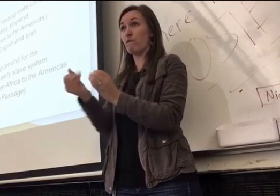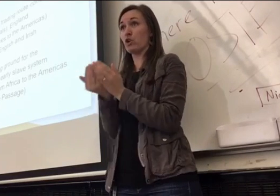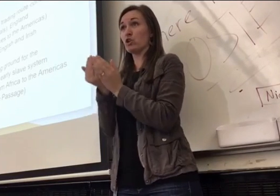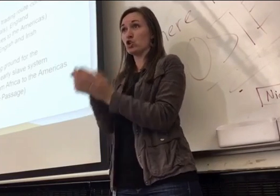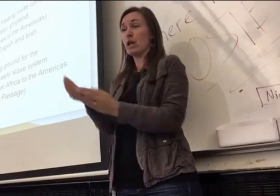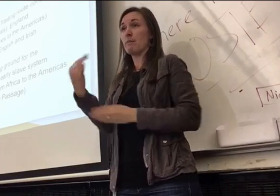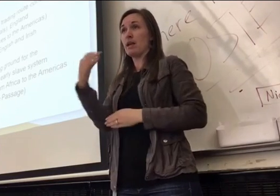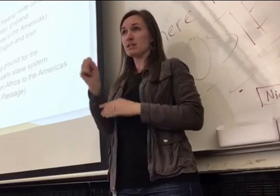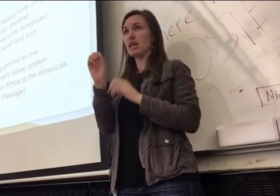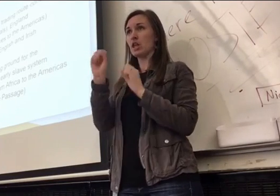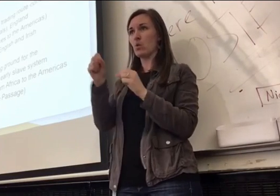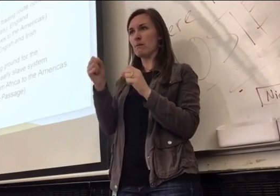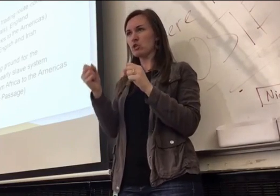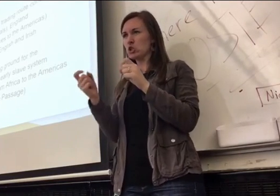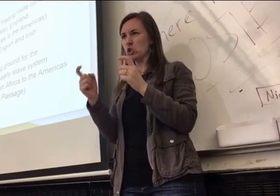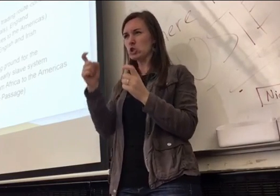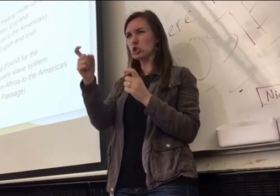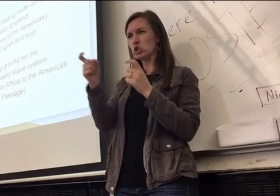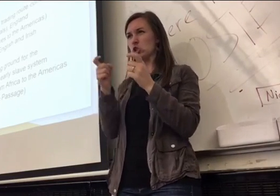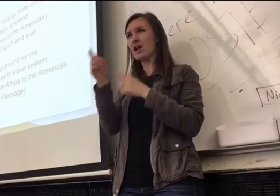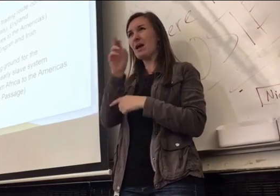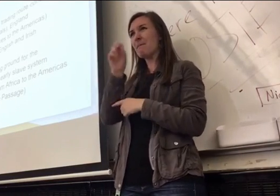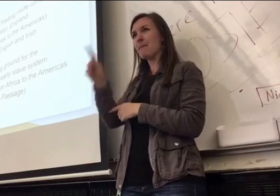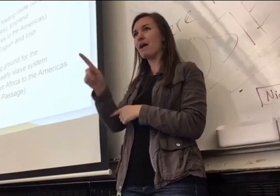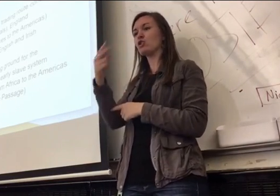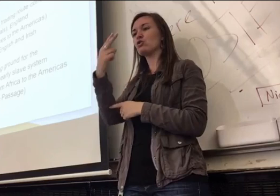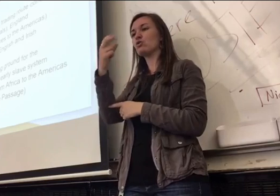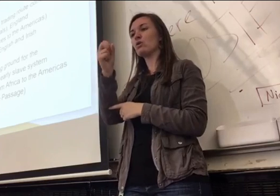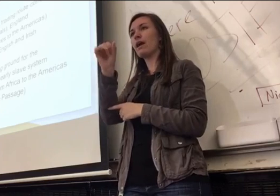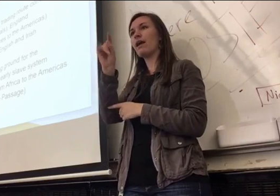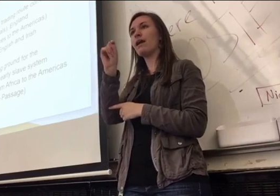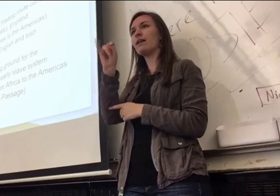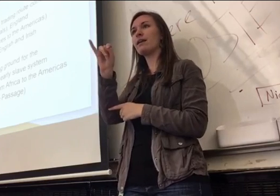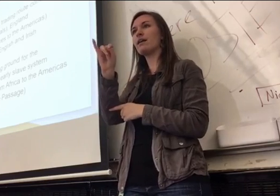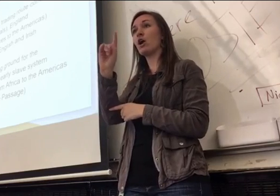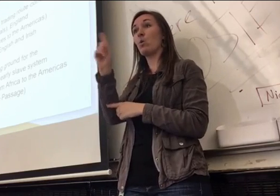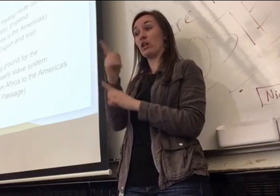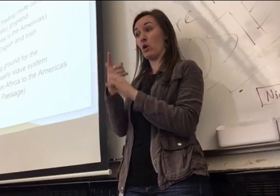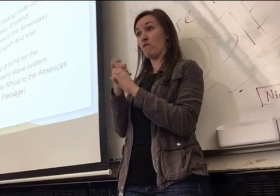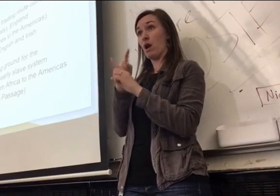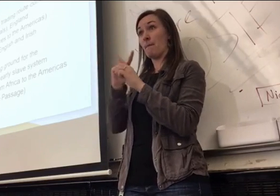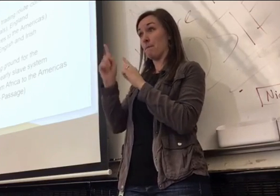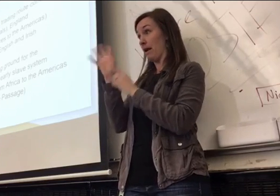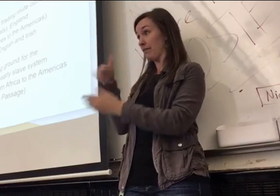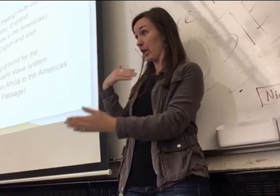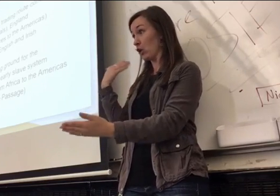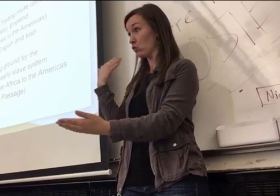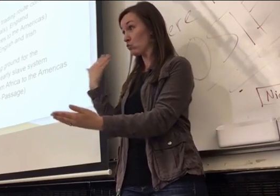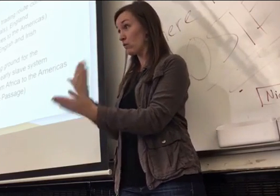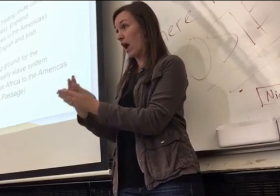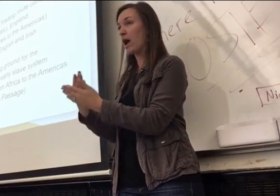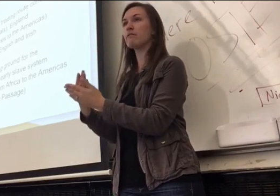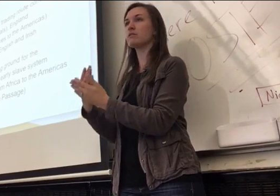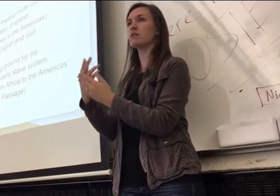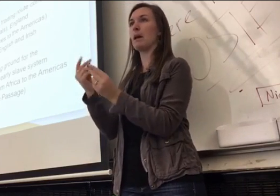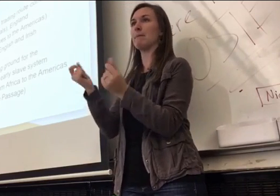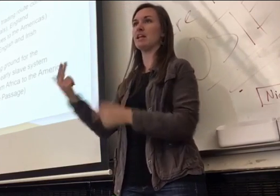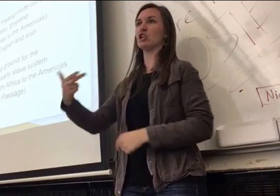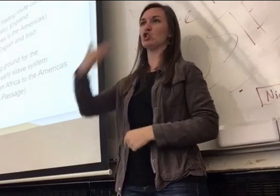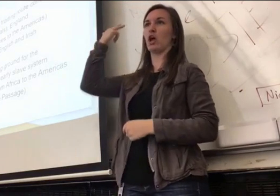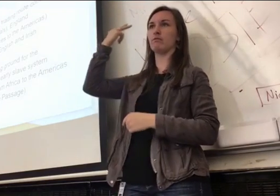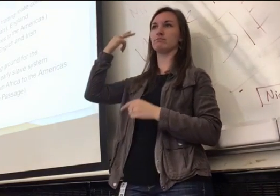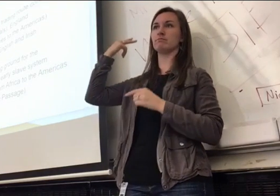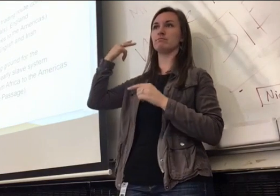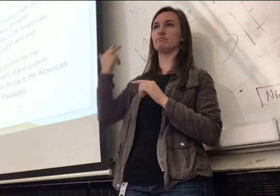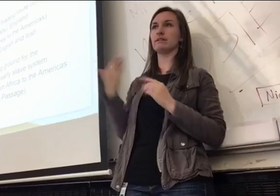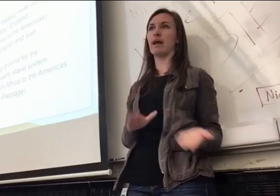they were able to steer it back to Haiti, where they originally came from. And in the minute they landed in Haiti, they were all shot and killed.